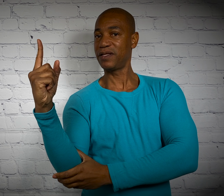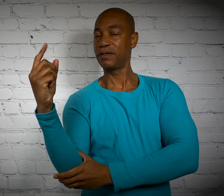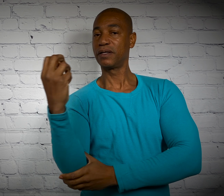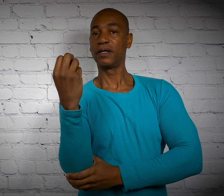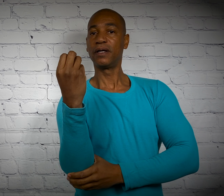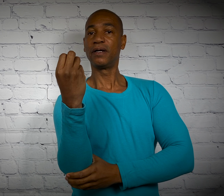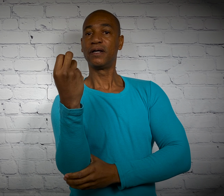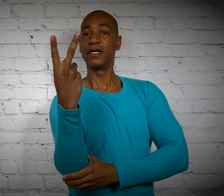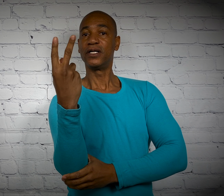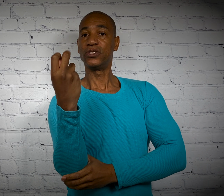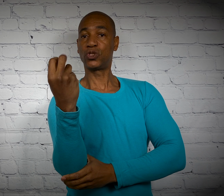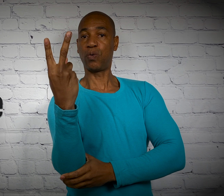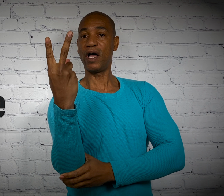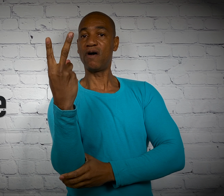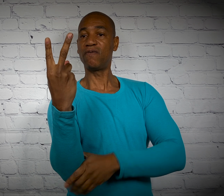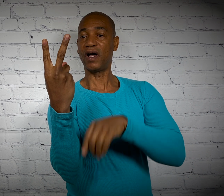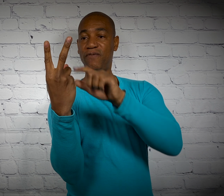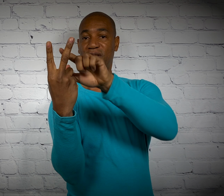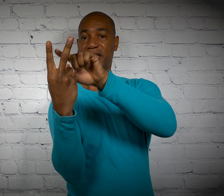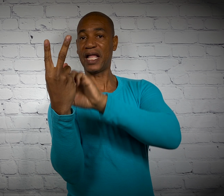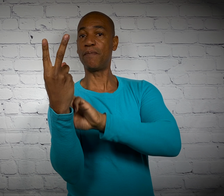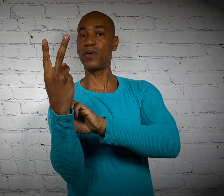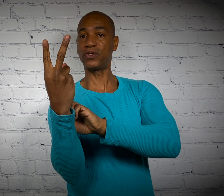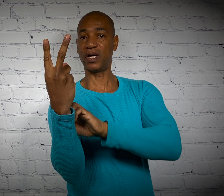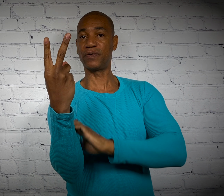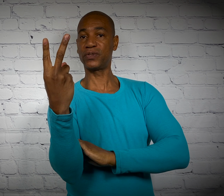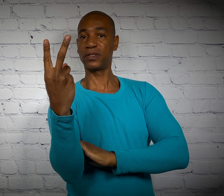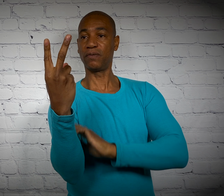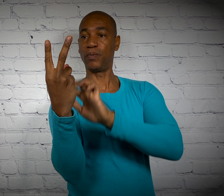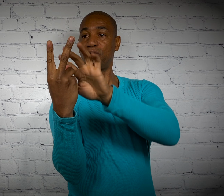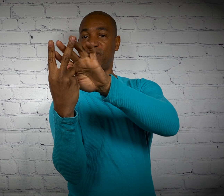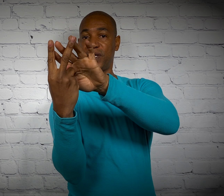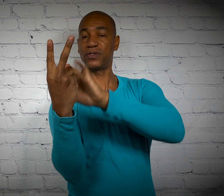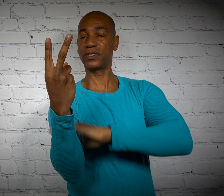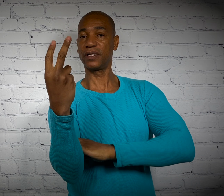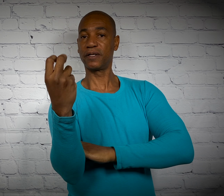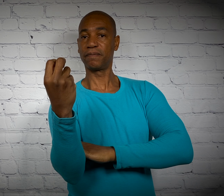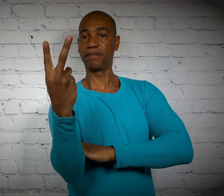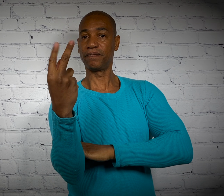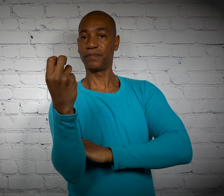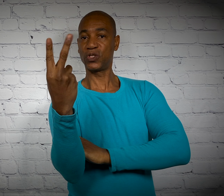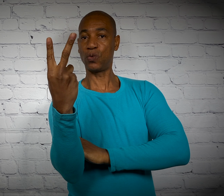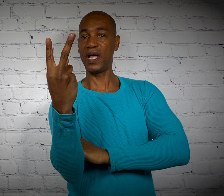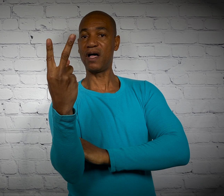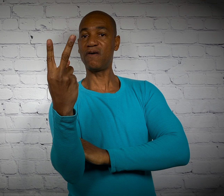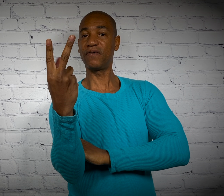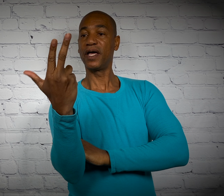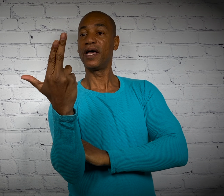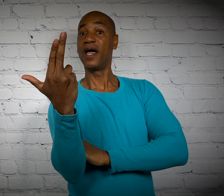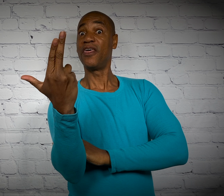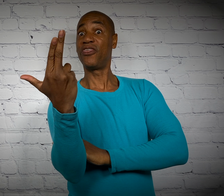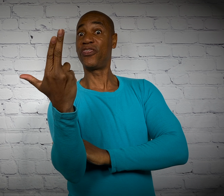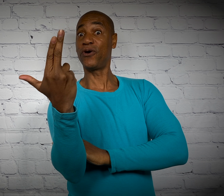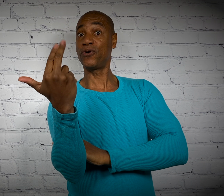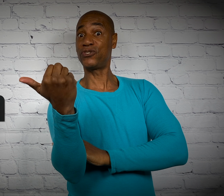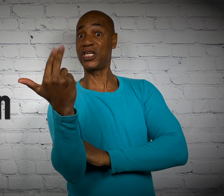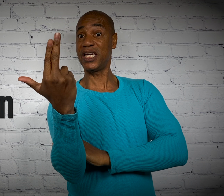11, 12, I'm flicking down both numbers, both fingers. 12,